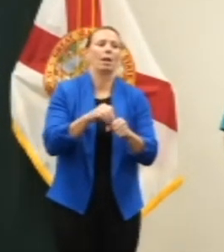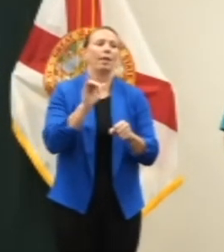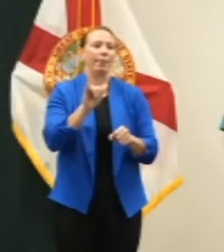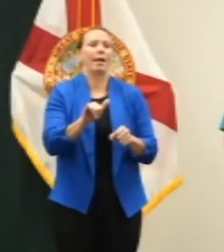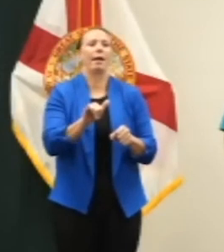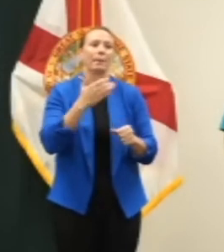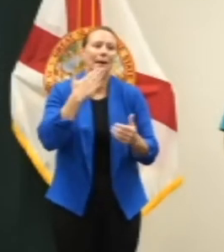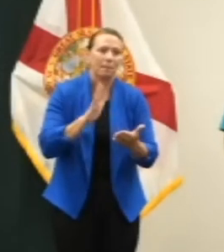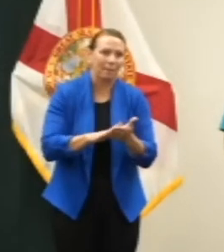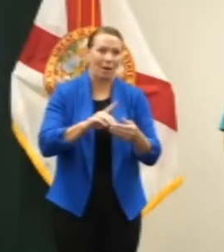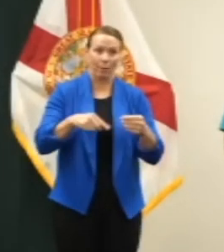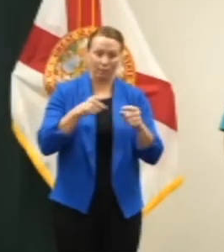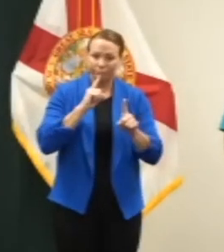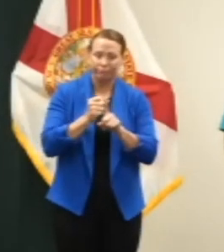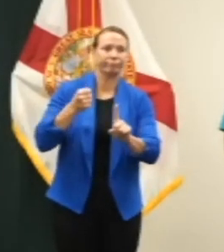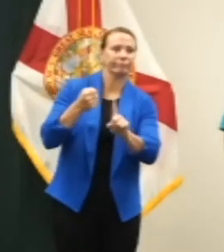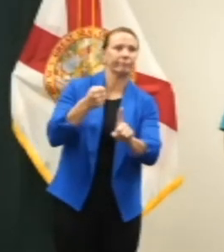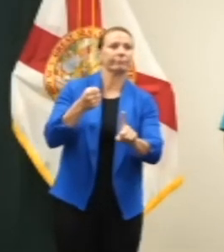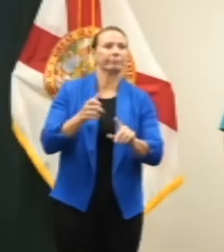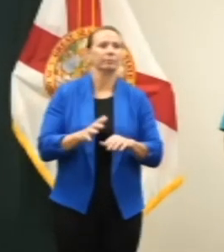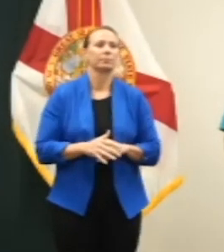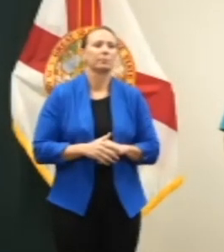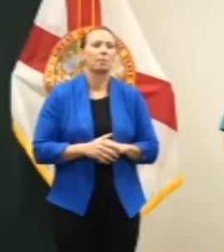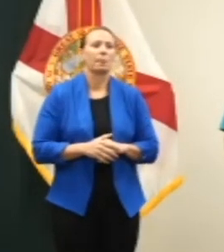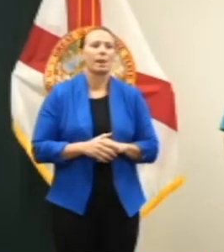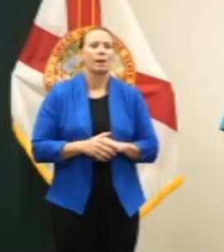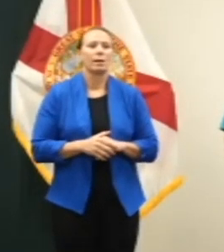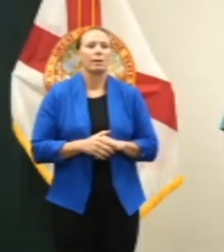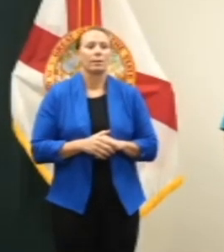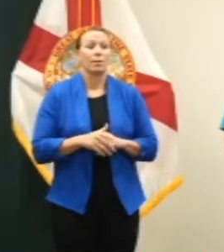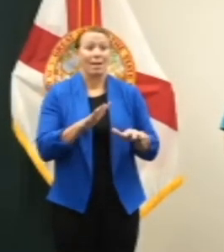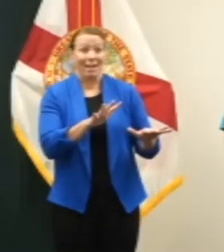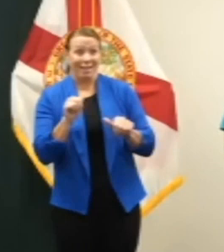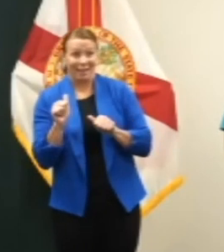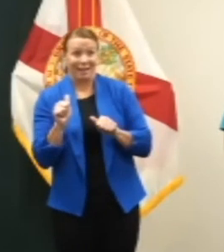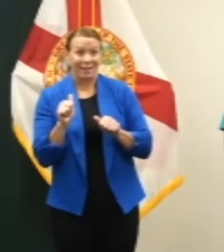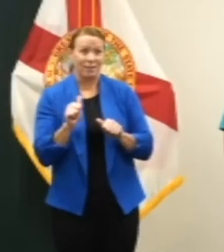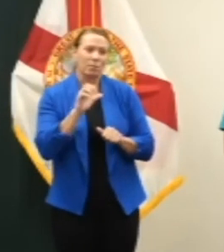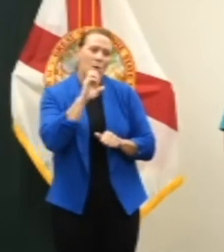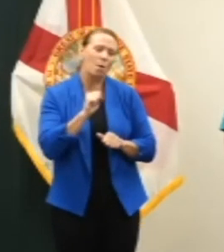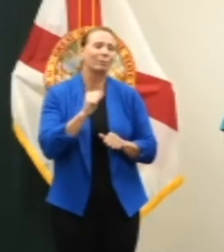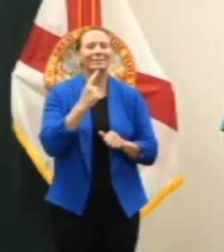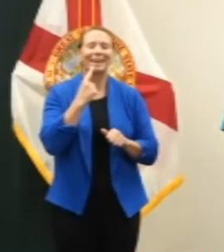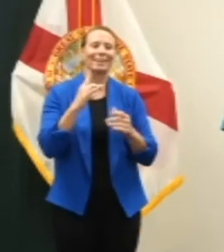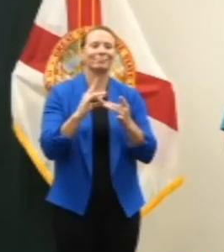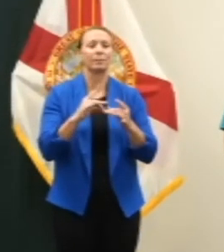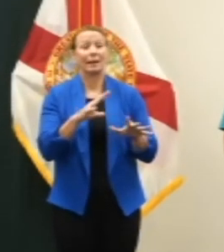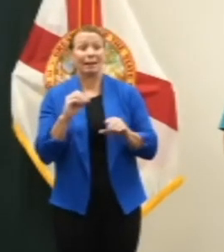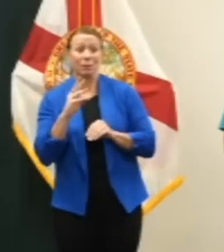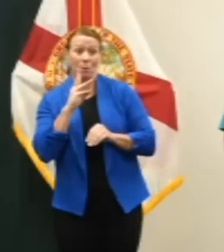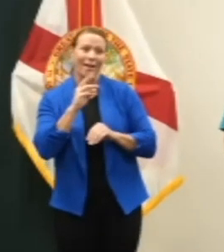storm surge. And so the old kind of saying is, you run from the water by evacuating away, and then you hide from the wind by being